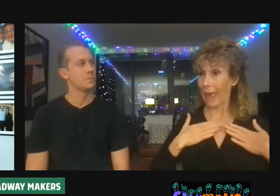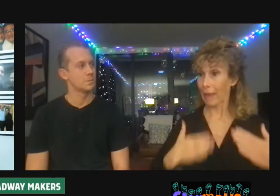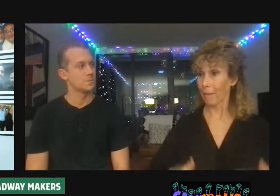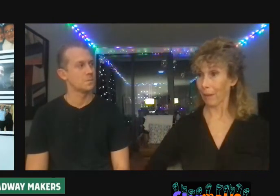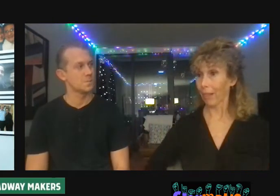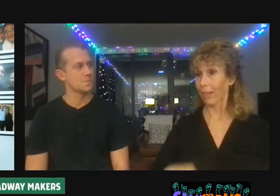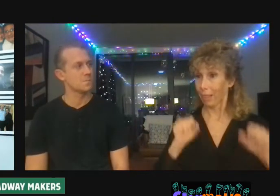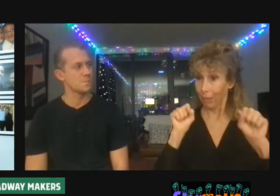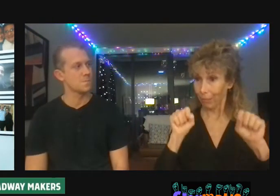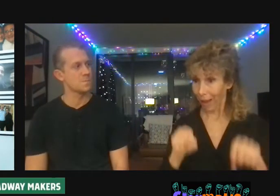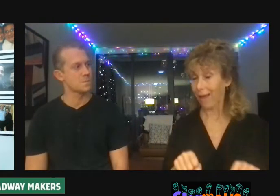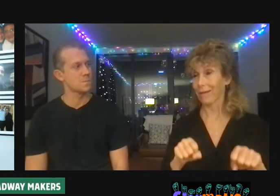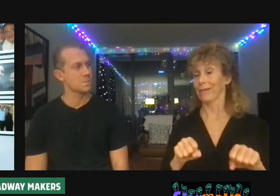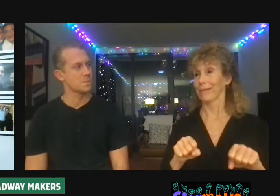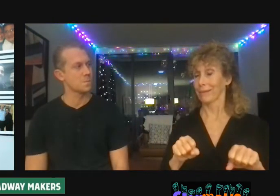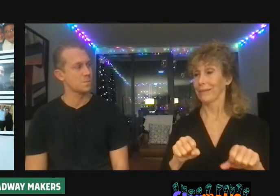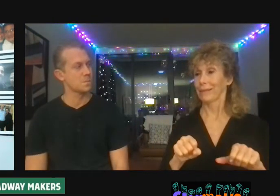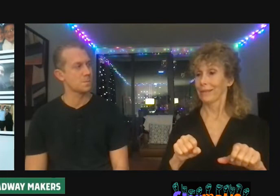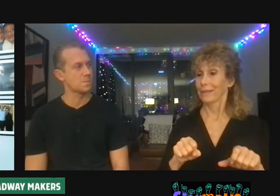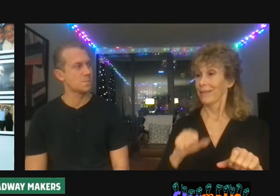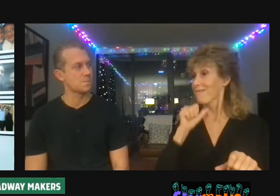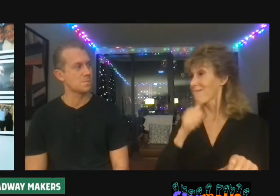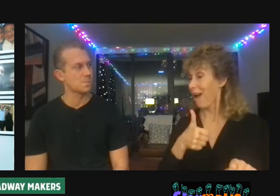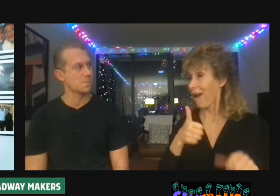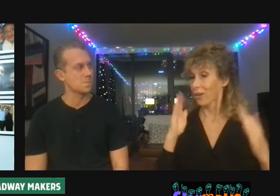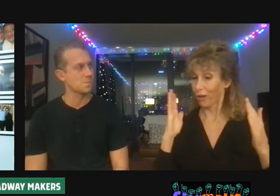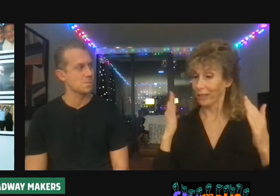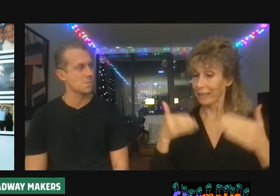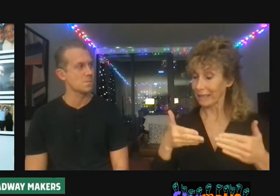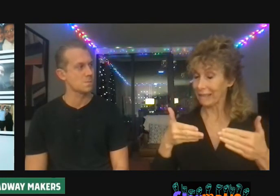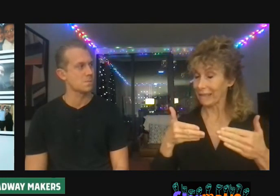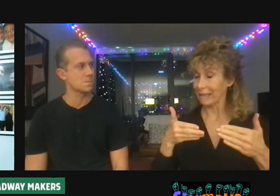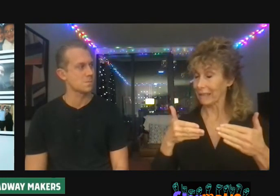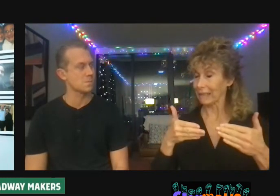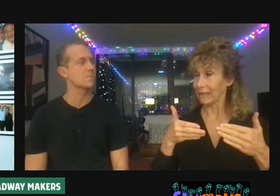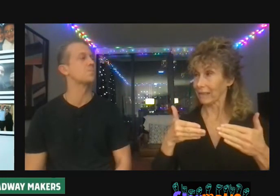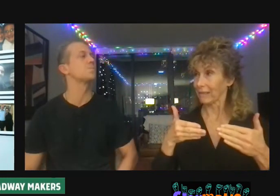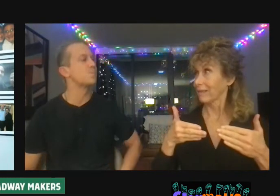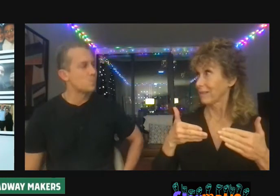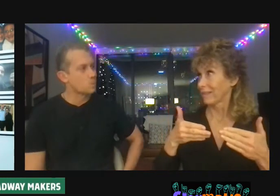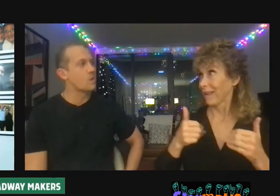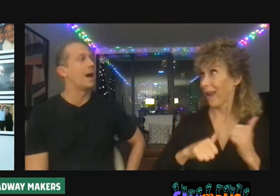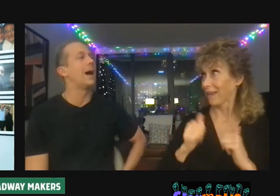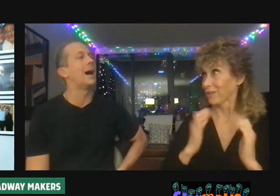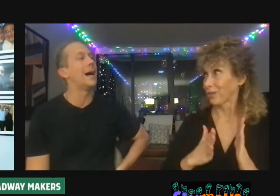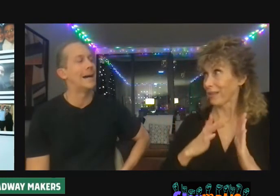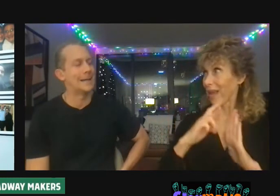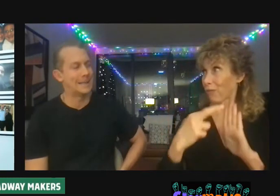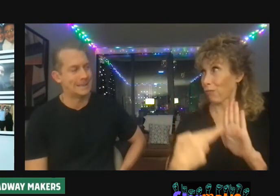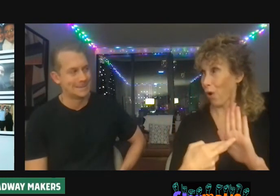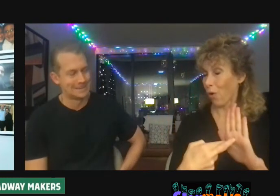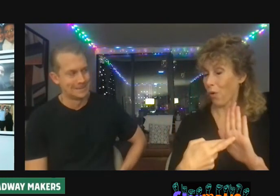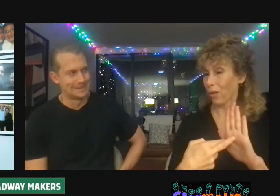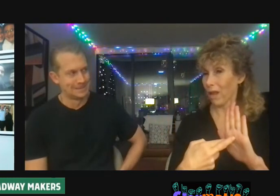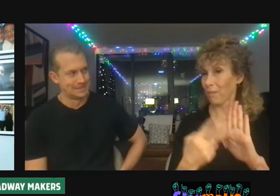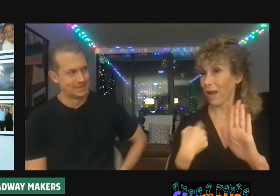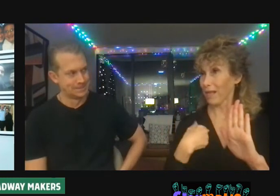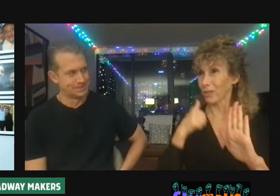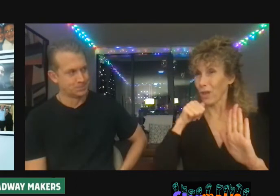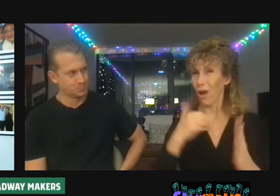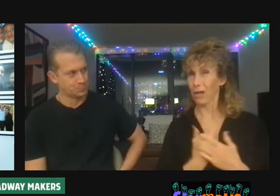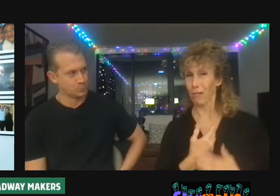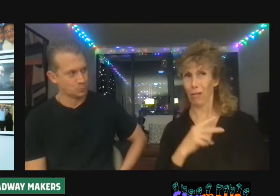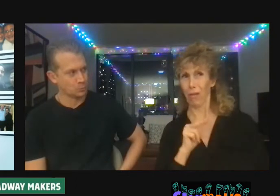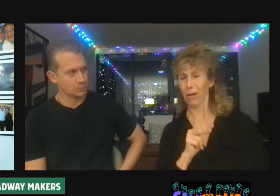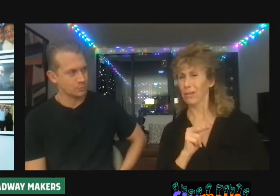non-autistic actor in that role. And my daughter was very disappointed because she really thought that was a missed opportunity to